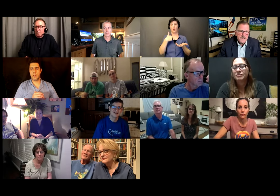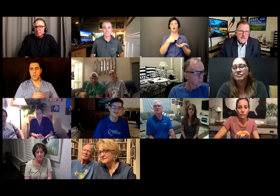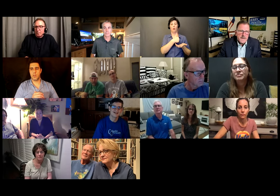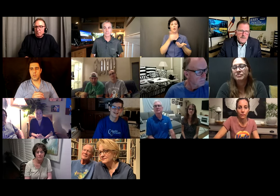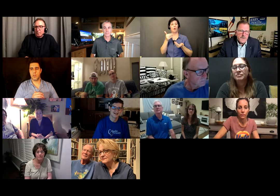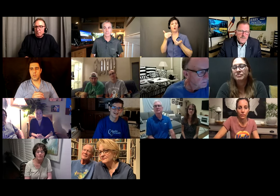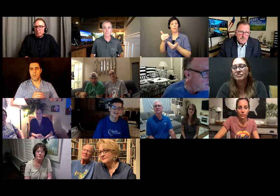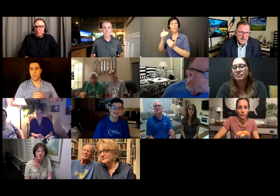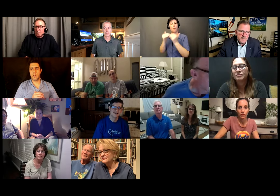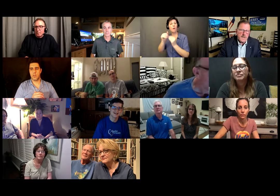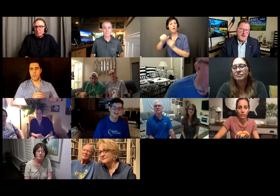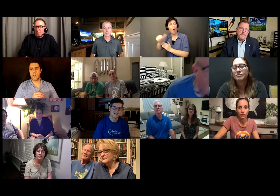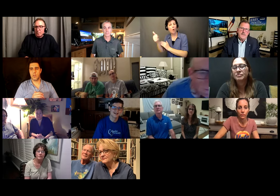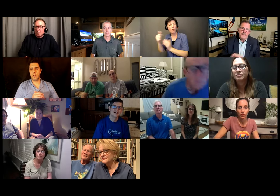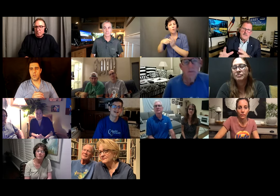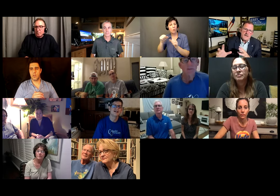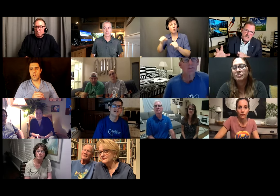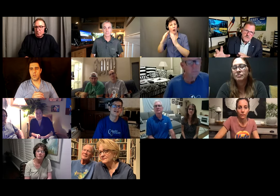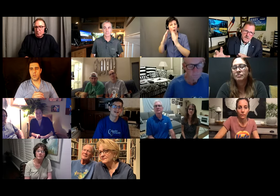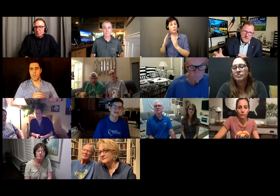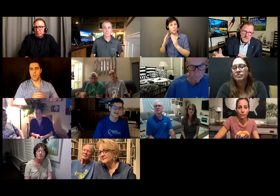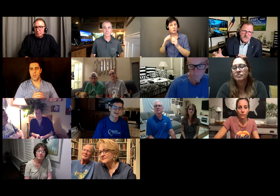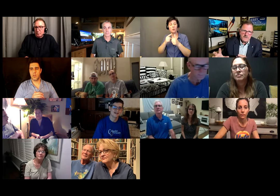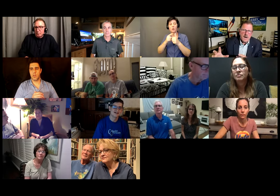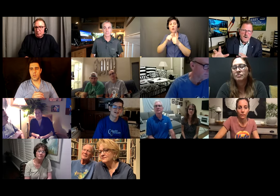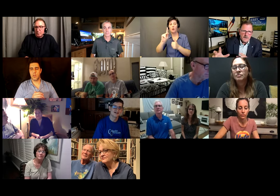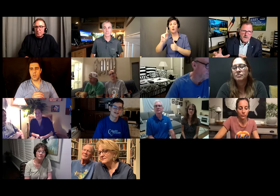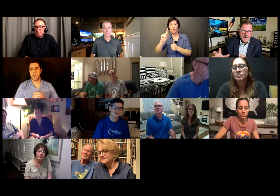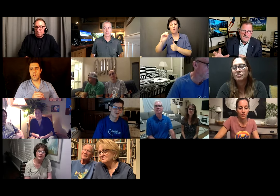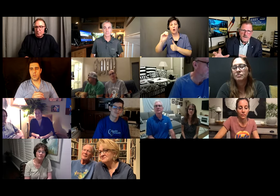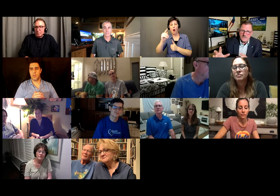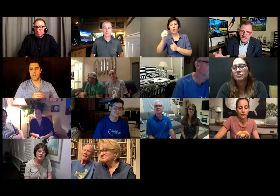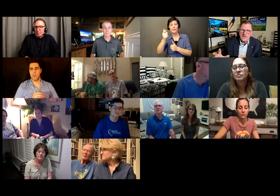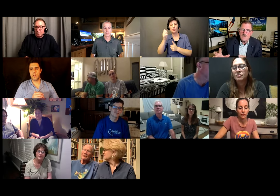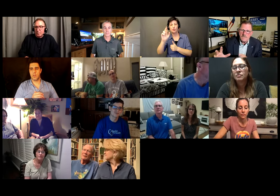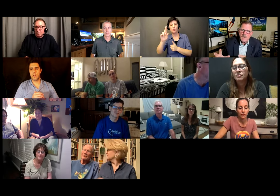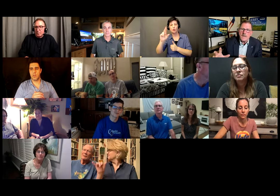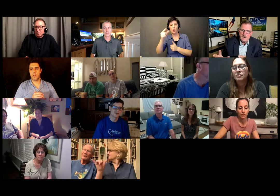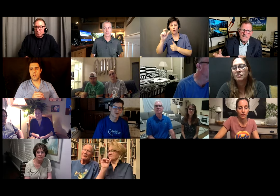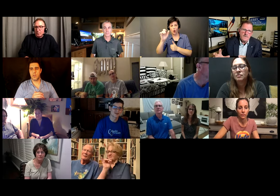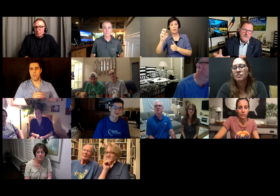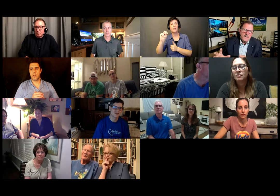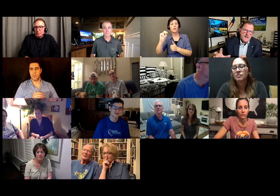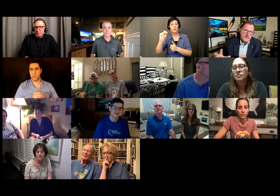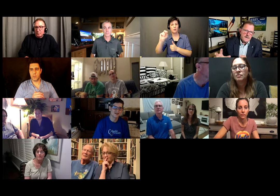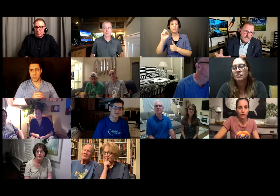housing. And with that money, we helped build the Cottinger Gardens, which is now 185 senior, very